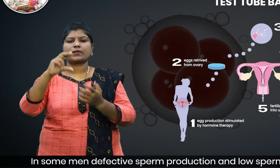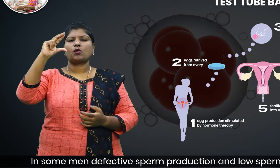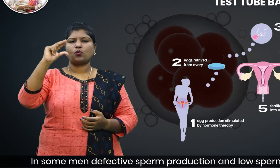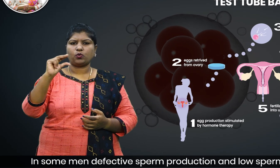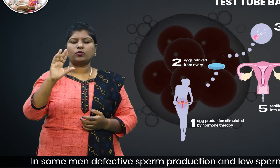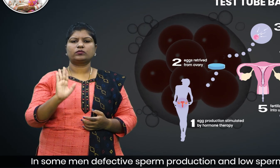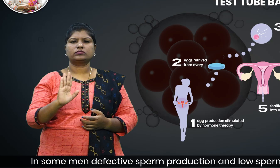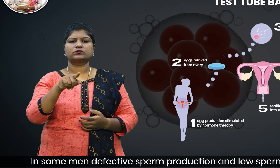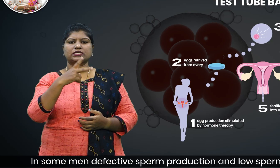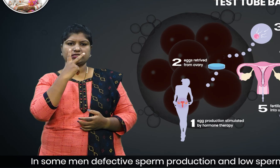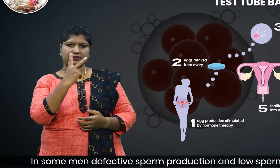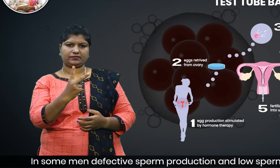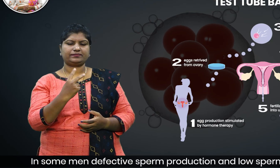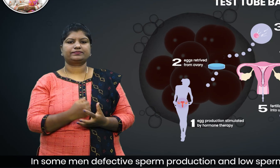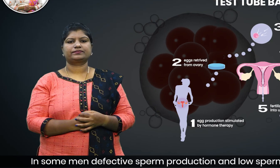observed.